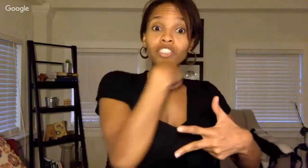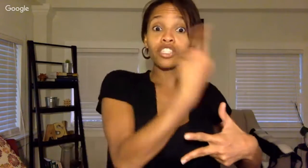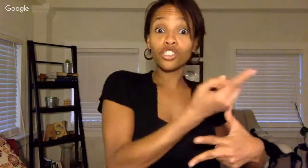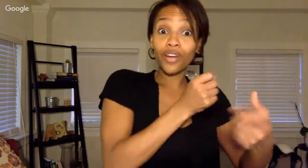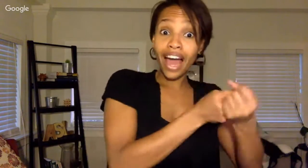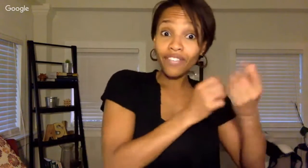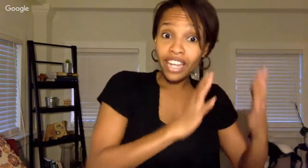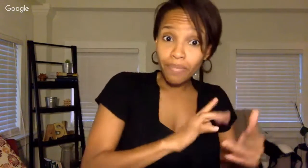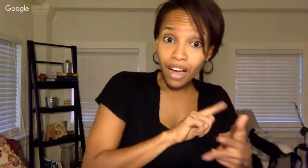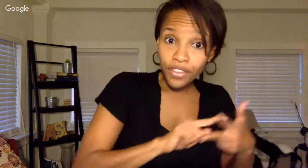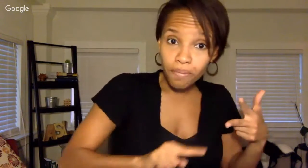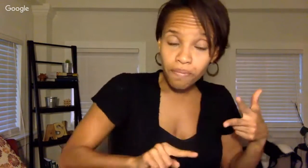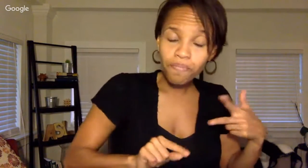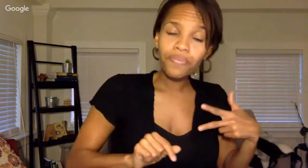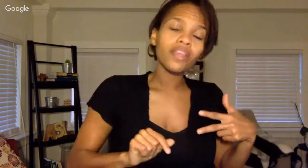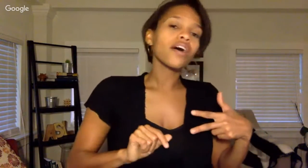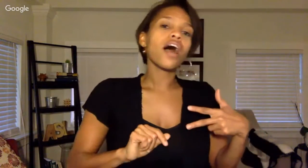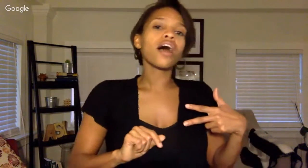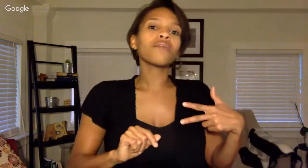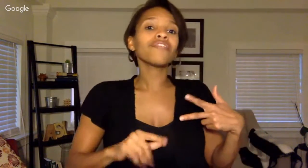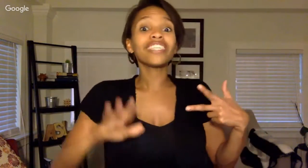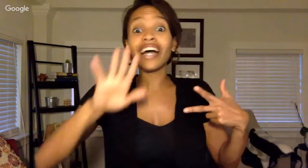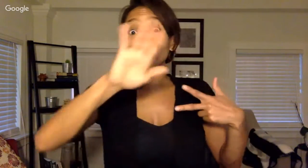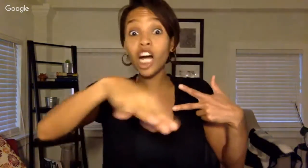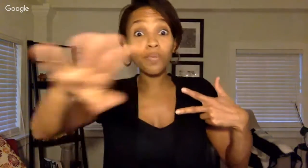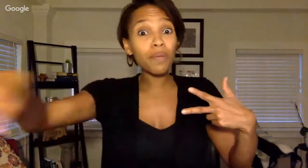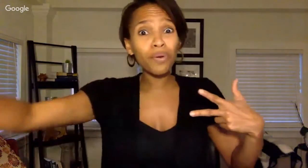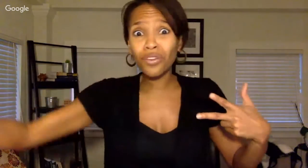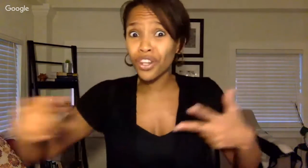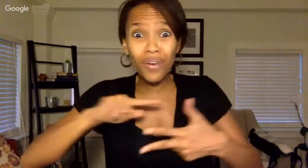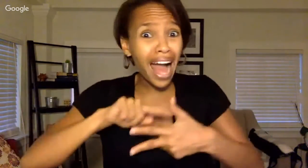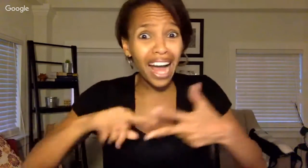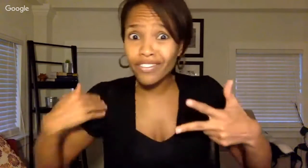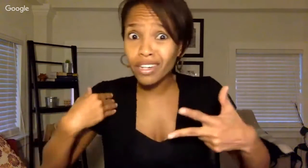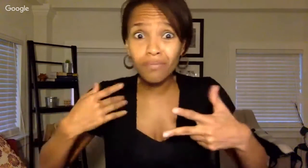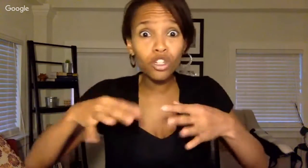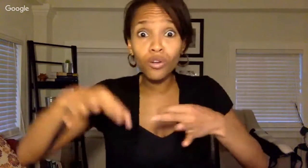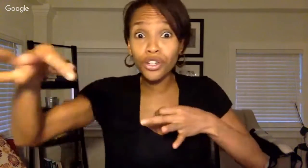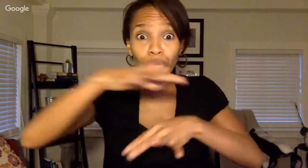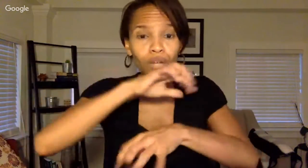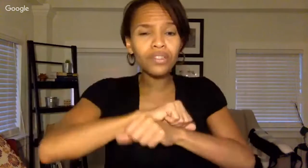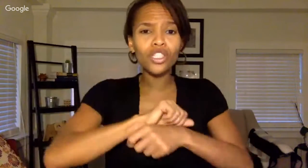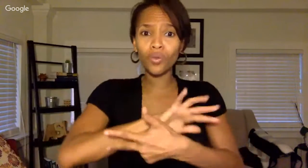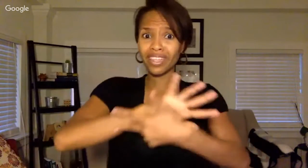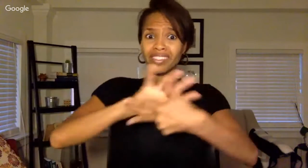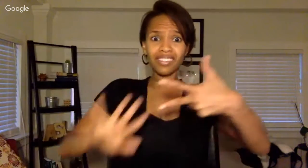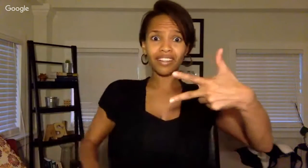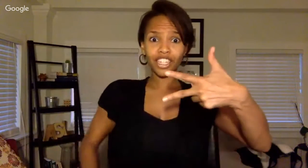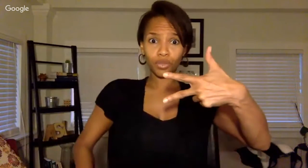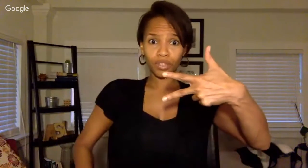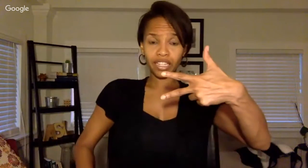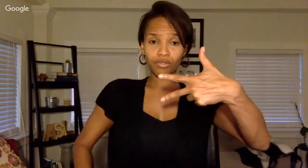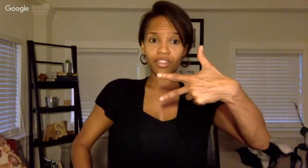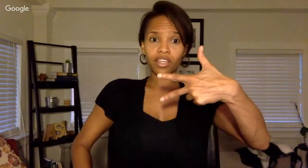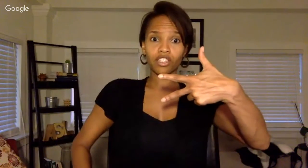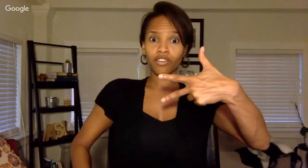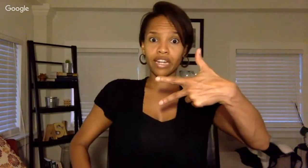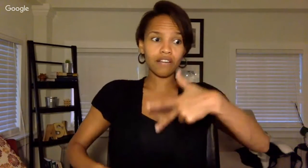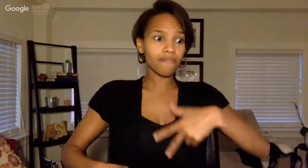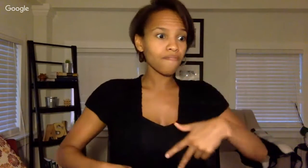So you're advocate about them. If I tell people if you don't have them, postponing your appointment. So this is clear what these 3 things are right